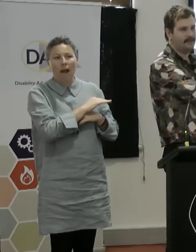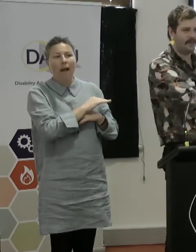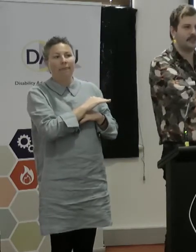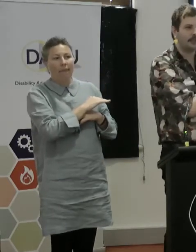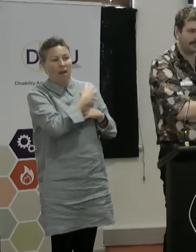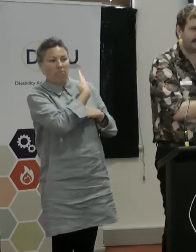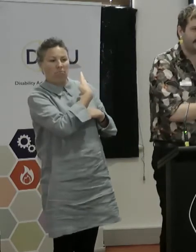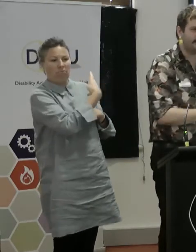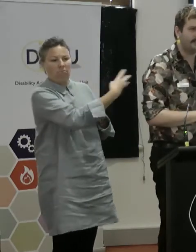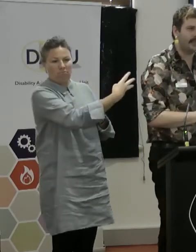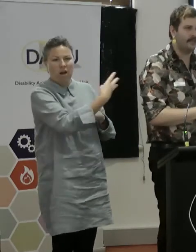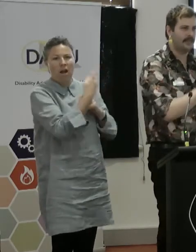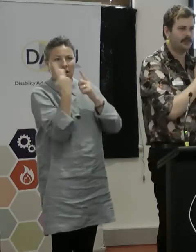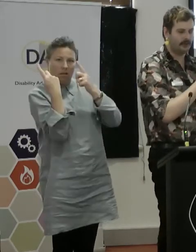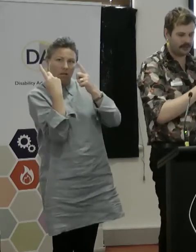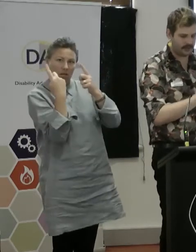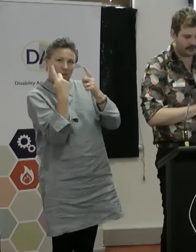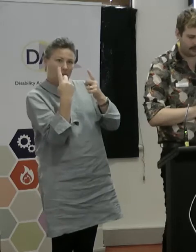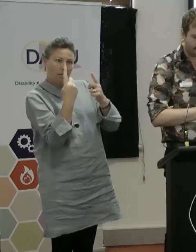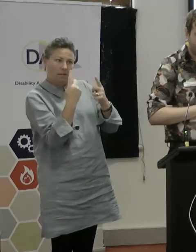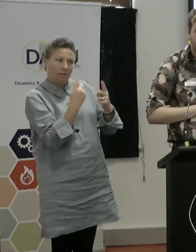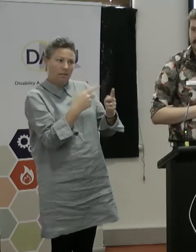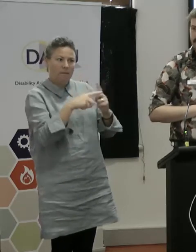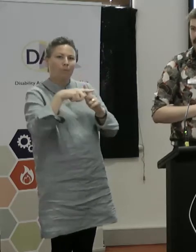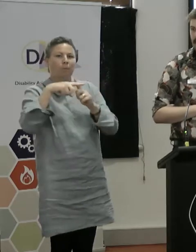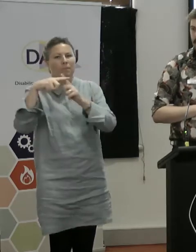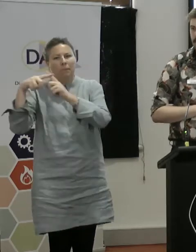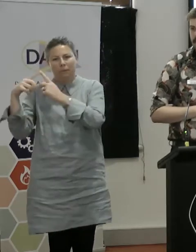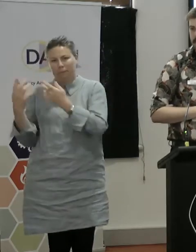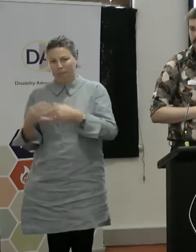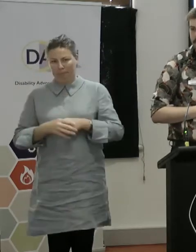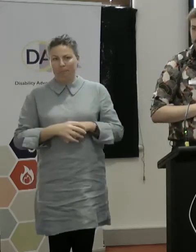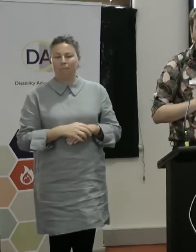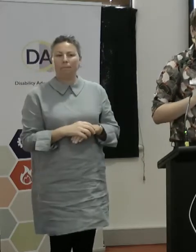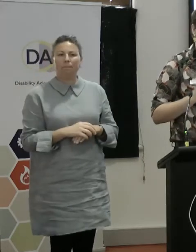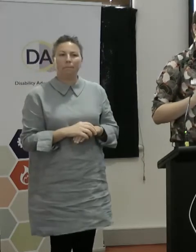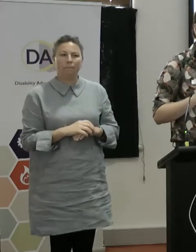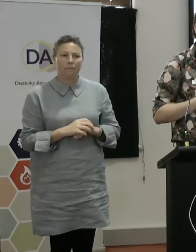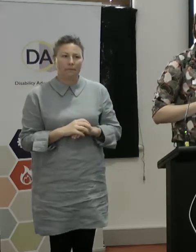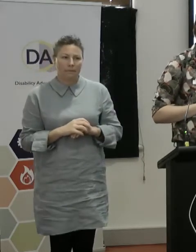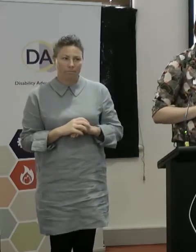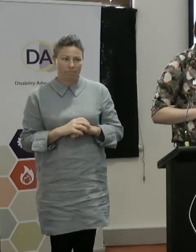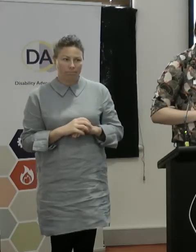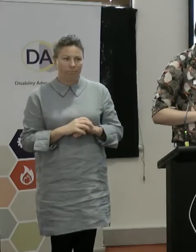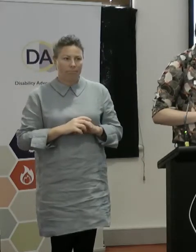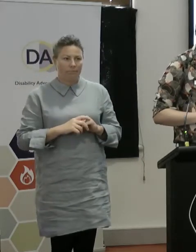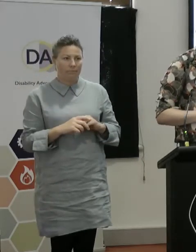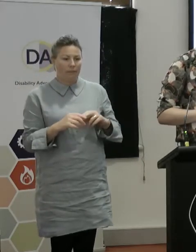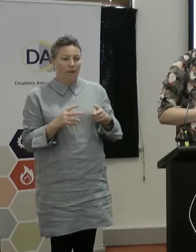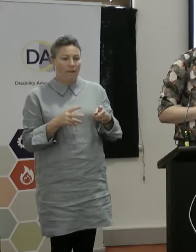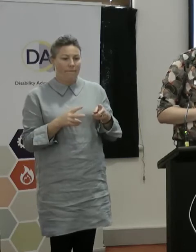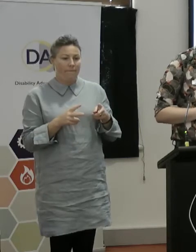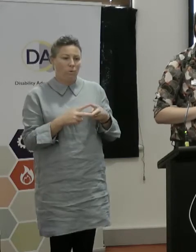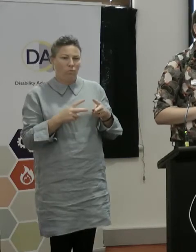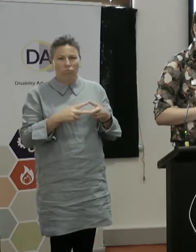you add them up, it's cumulative as you go across the columns. So the first 2 components are